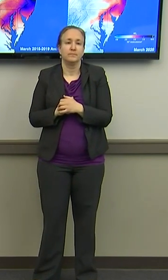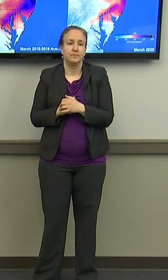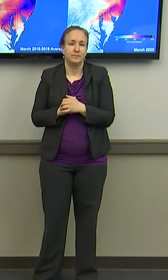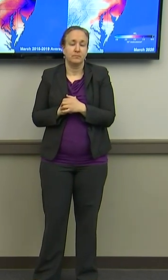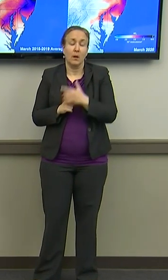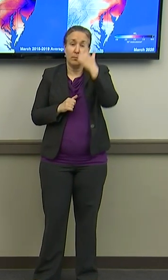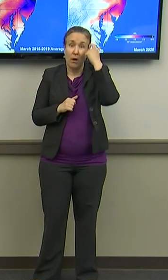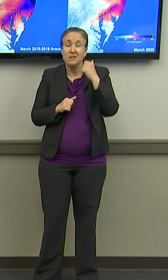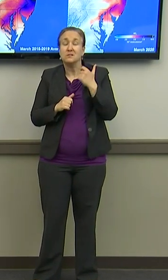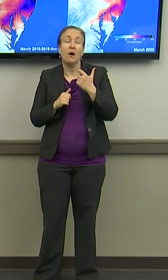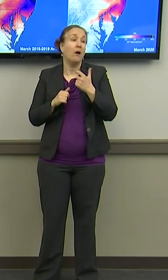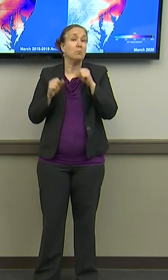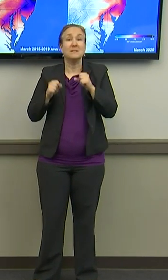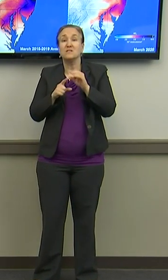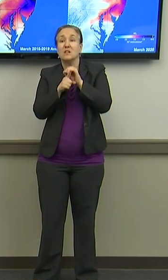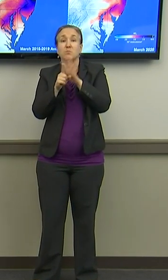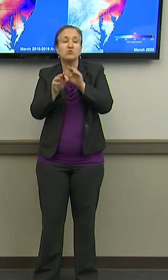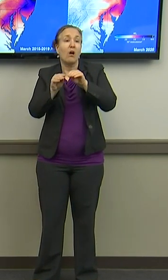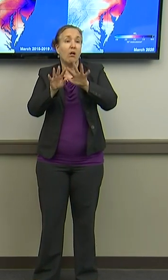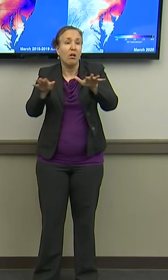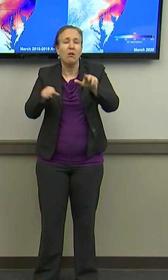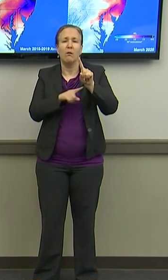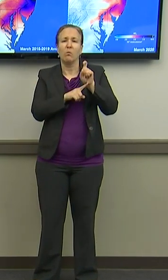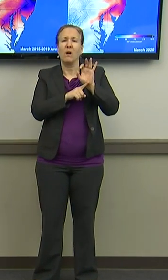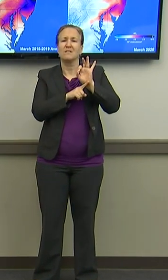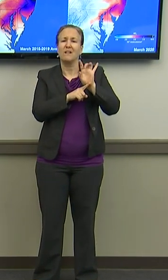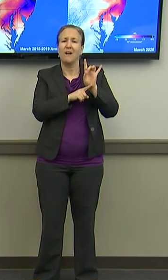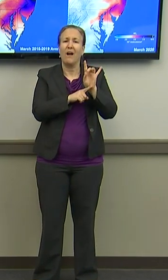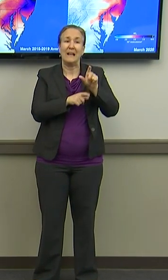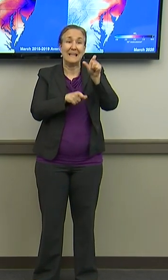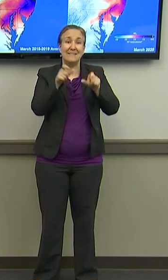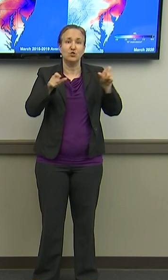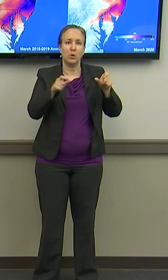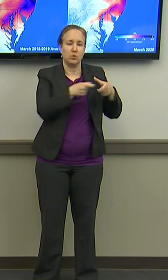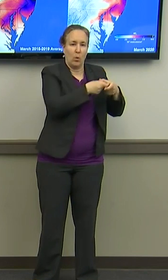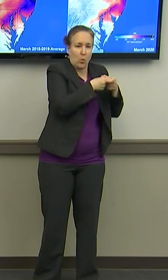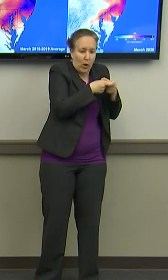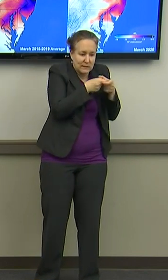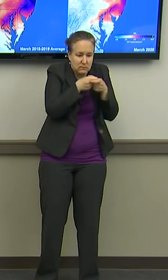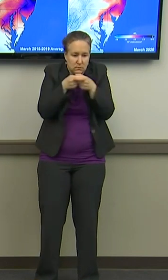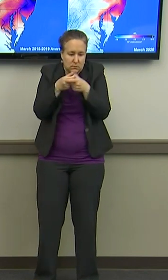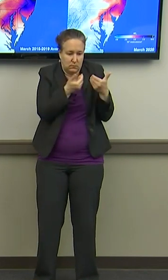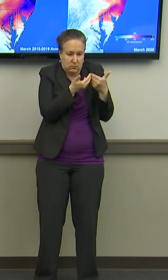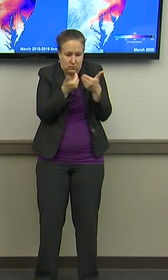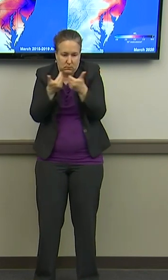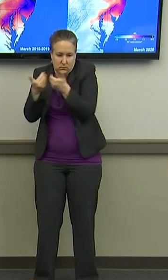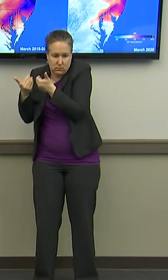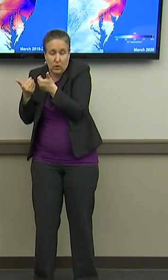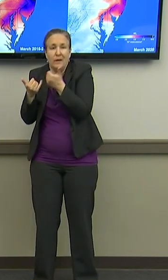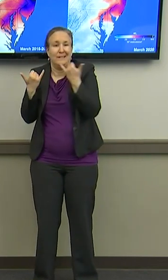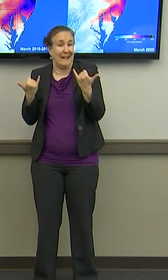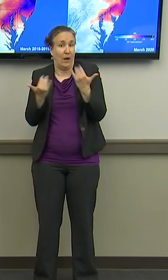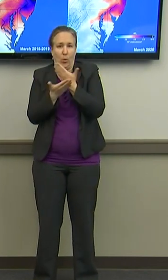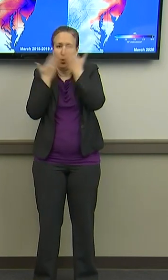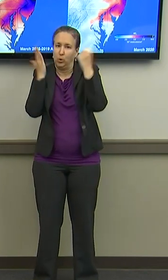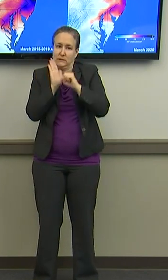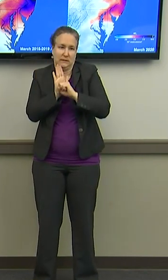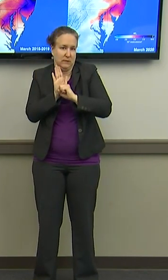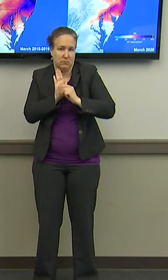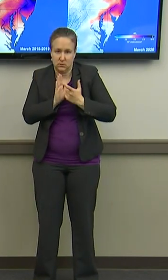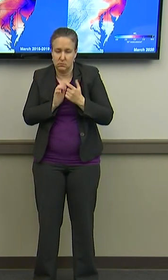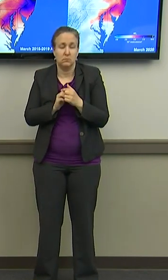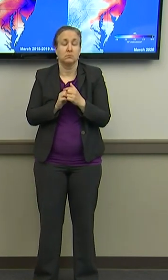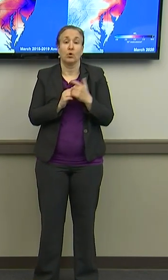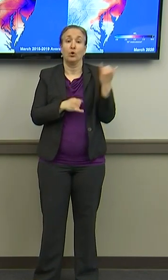potential exposure, 198 individuals are in quarantine. They are all asymptomatic. As of today, we have